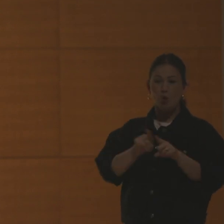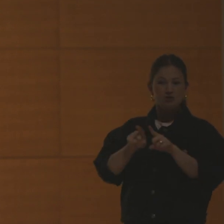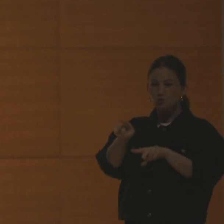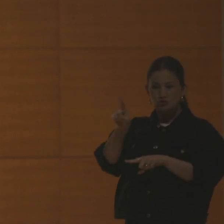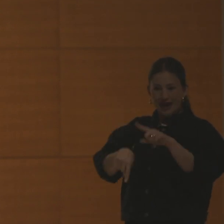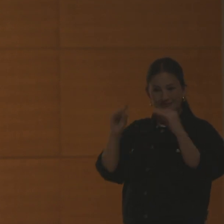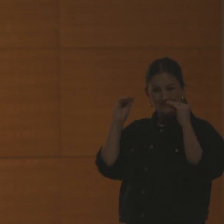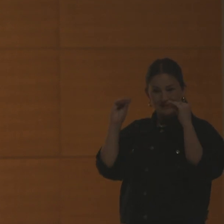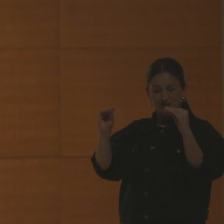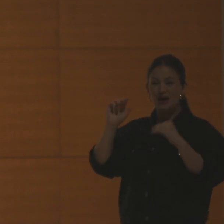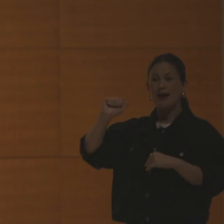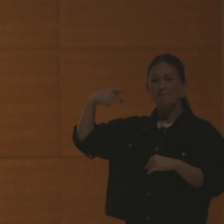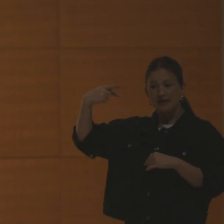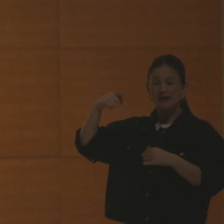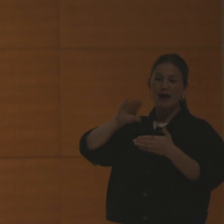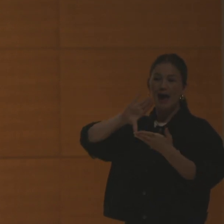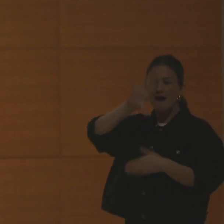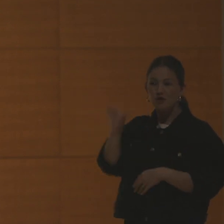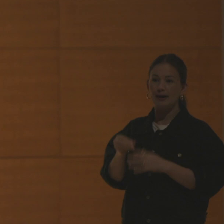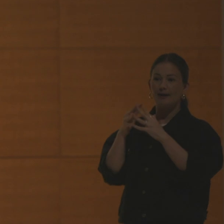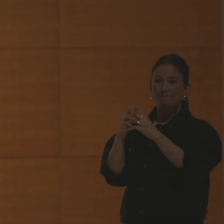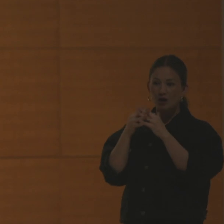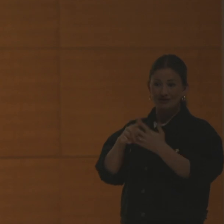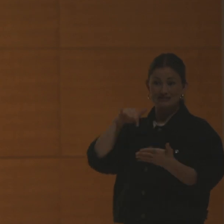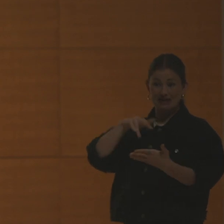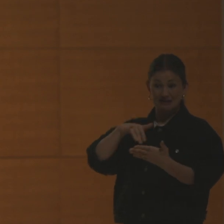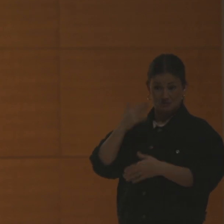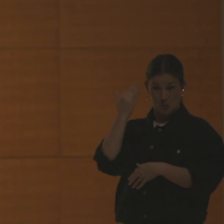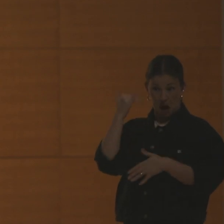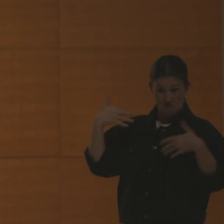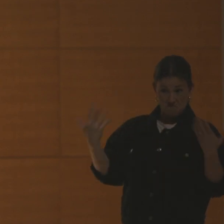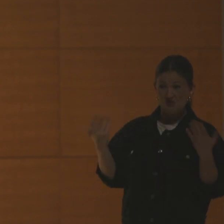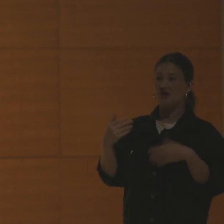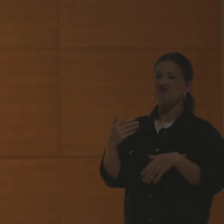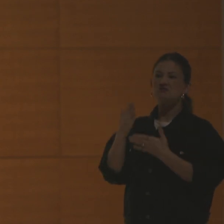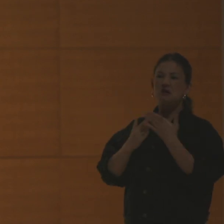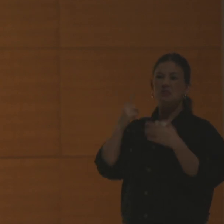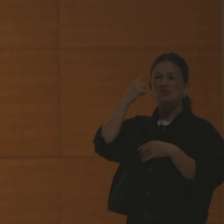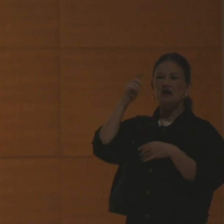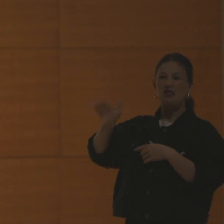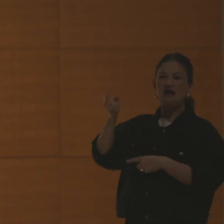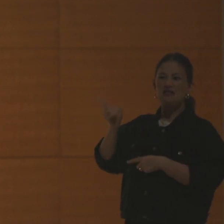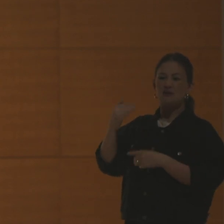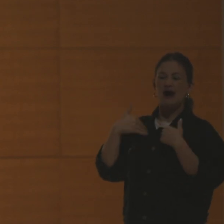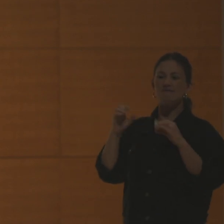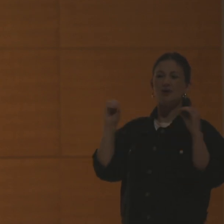AP African American Studies because, according to some, this history does not have any, quote,